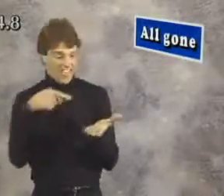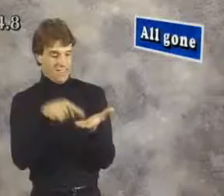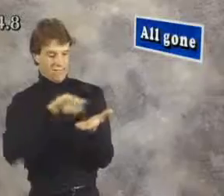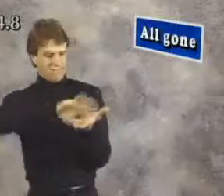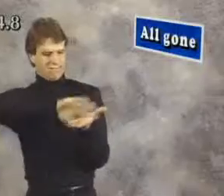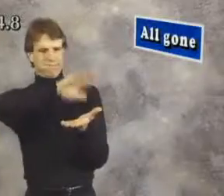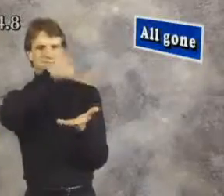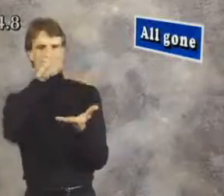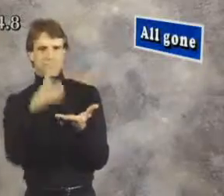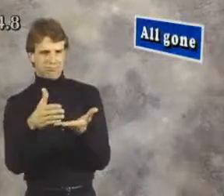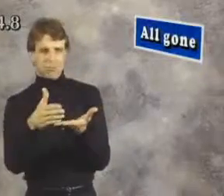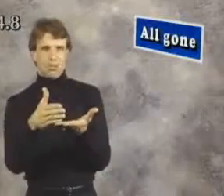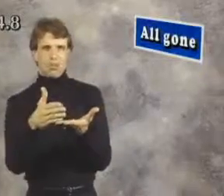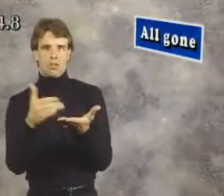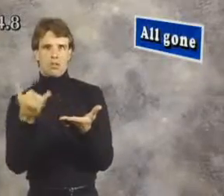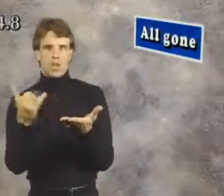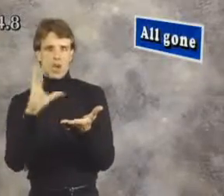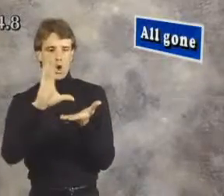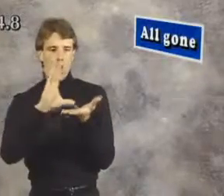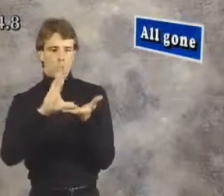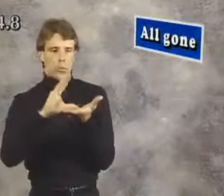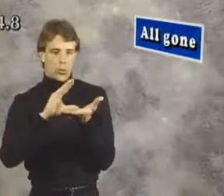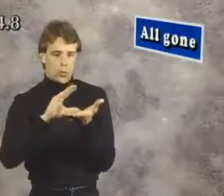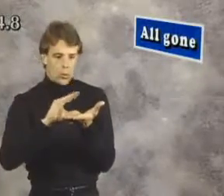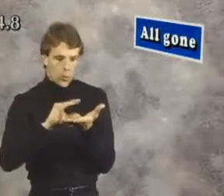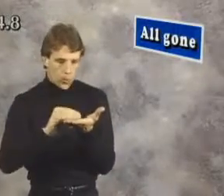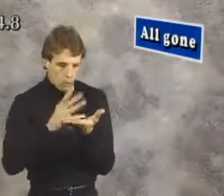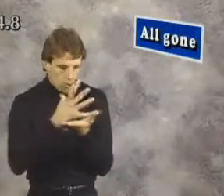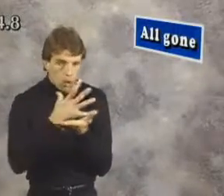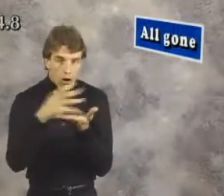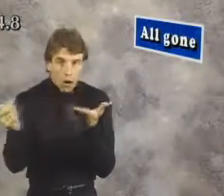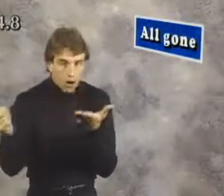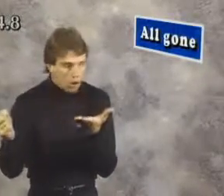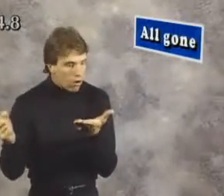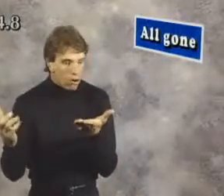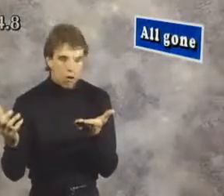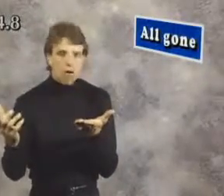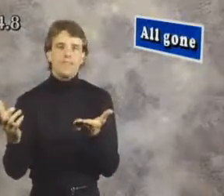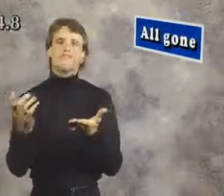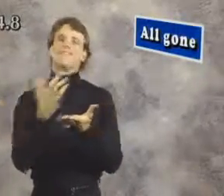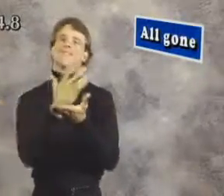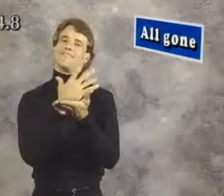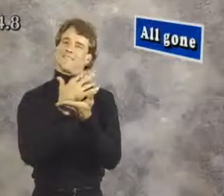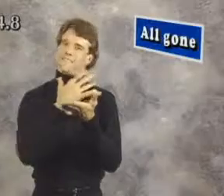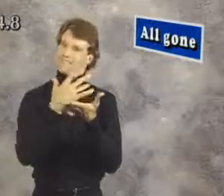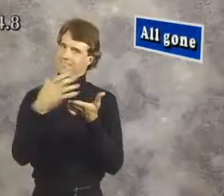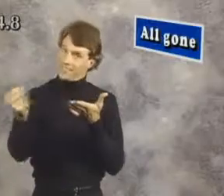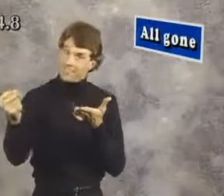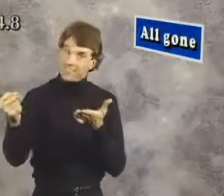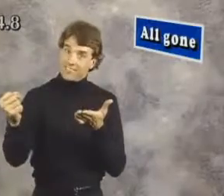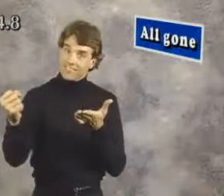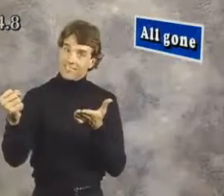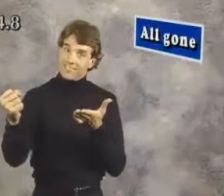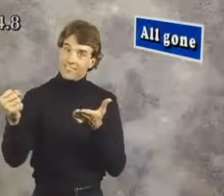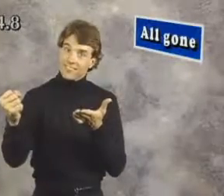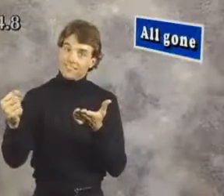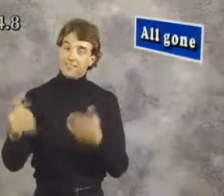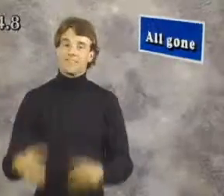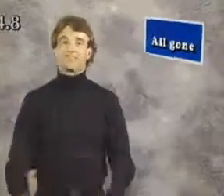My left hand represents a pile of things. My right hand shows the depletion of those things. All gone.